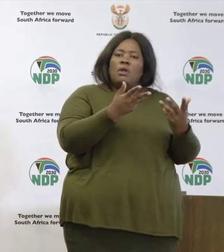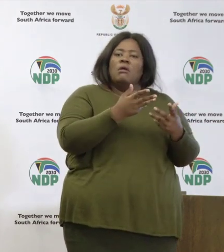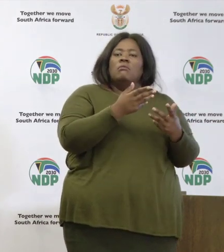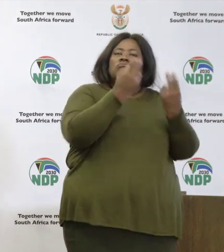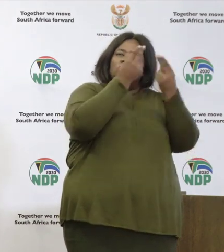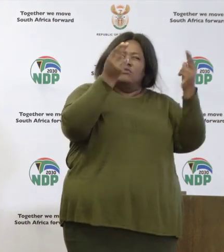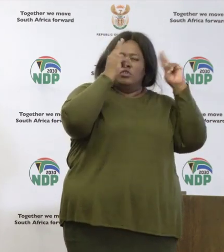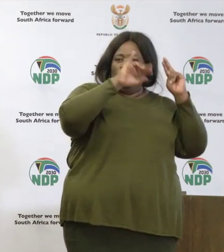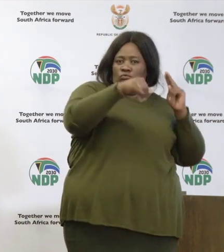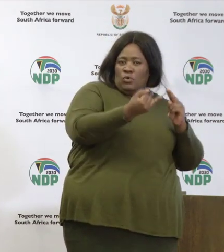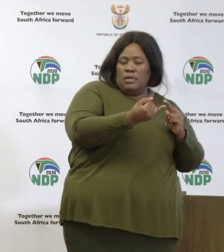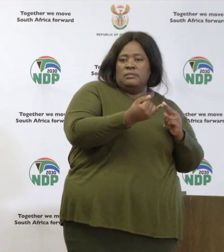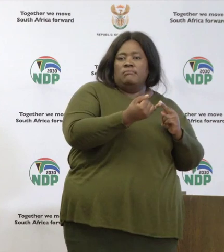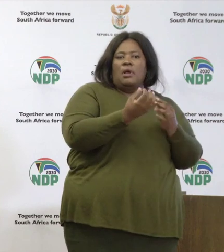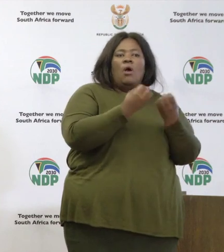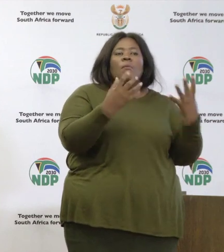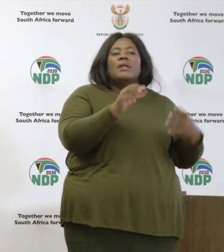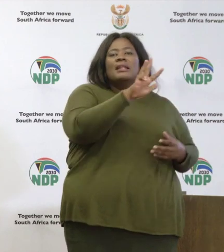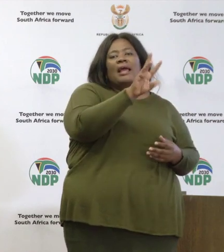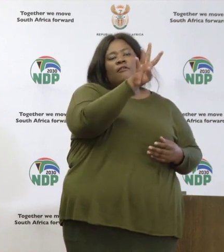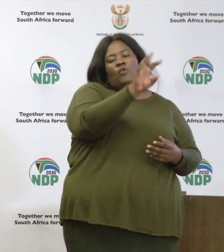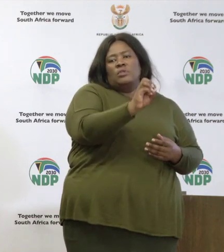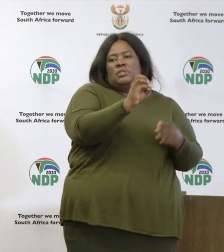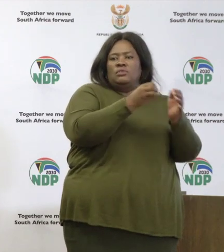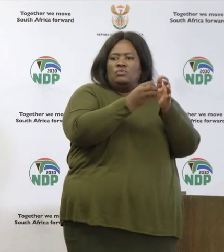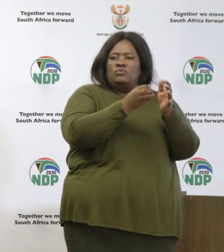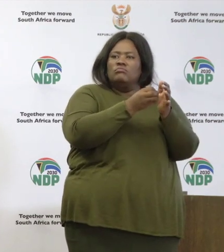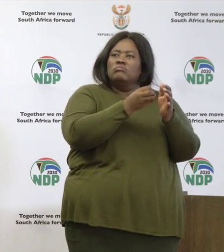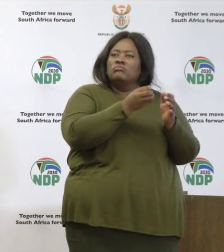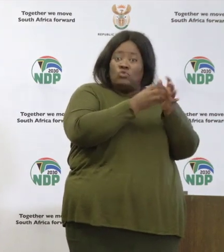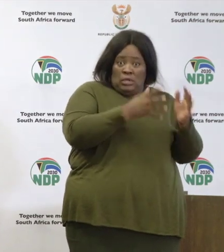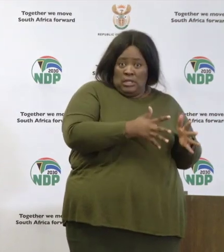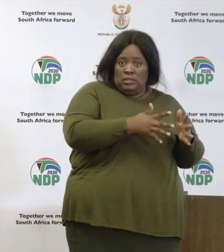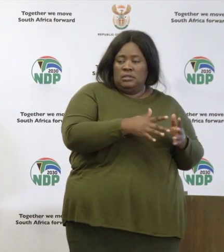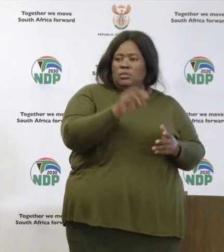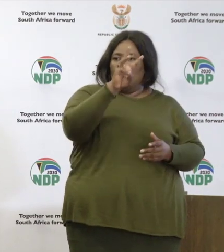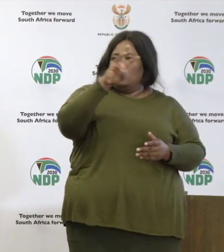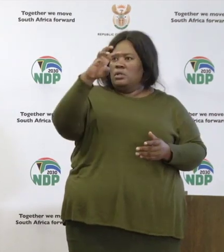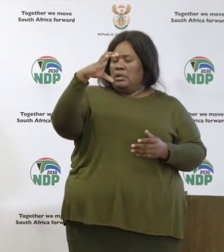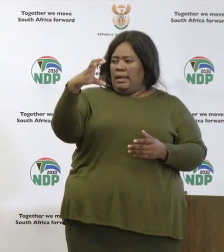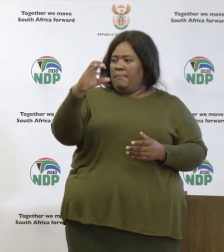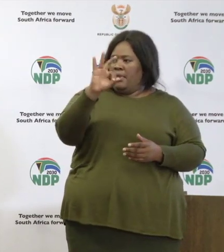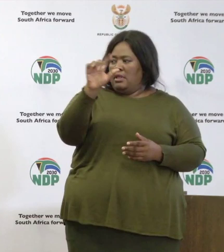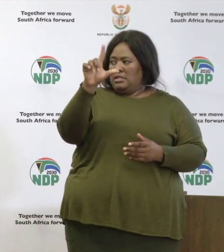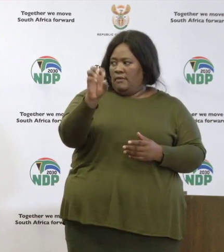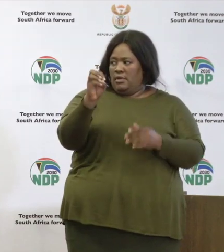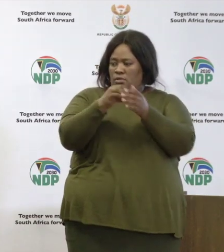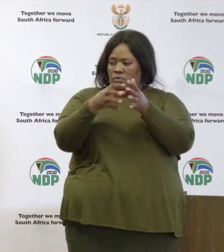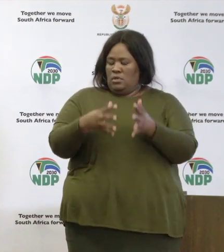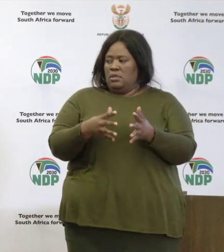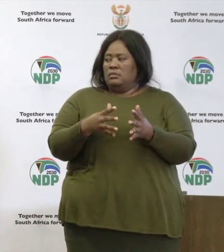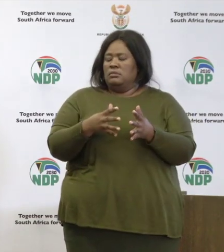Johannesburg with 940 students, University of the Western Cape, 370 students,